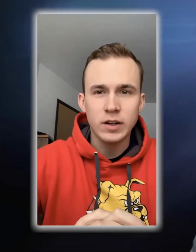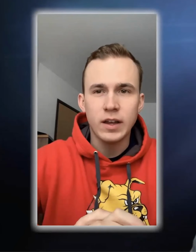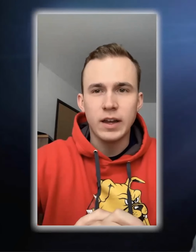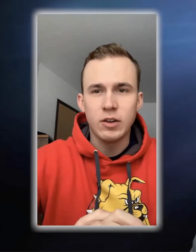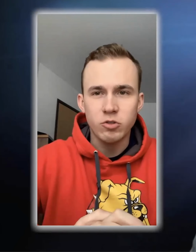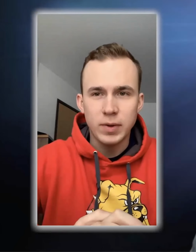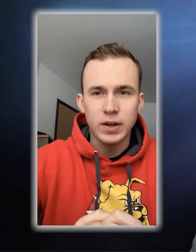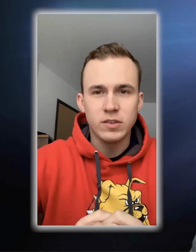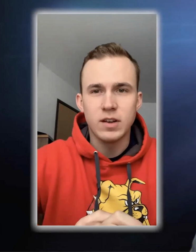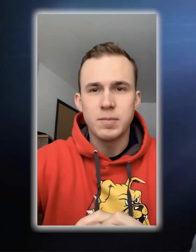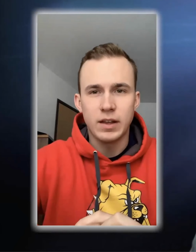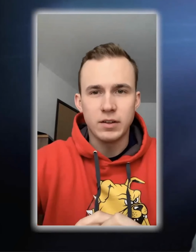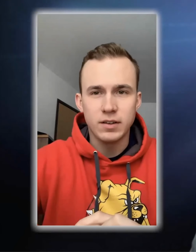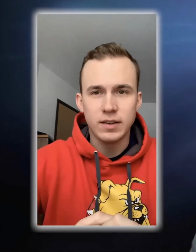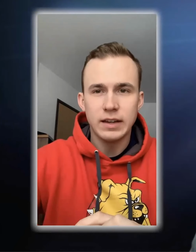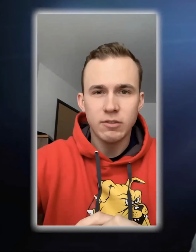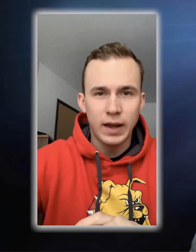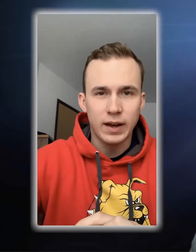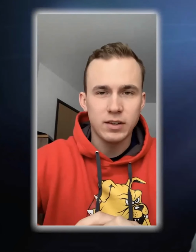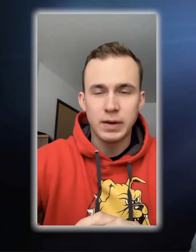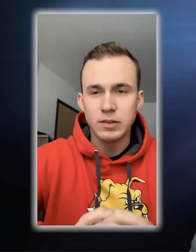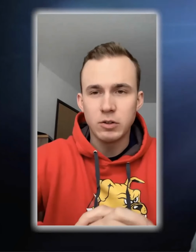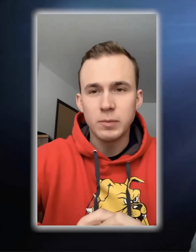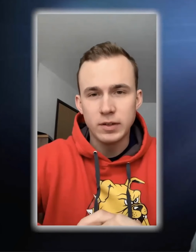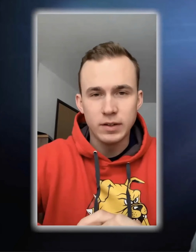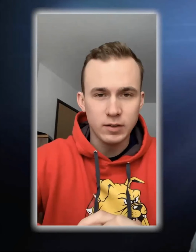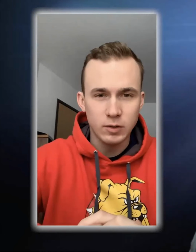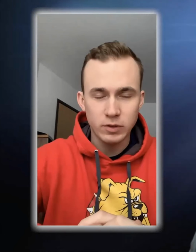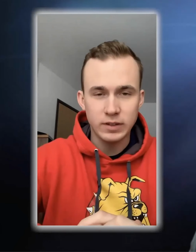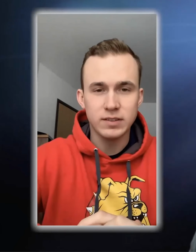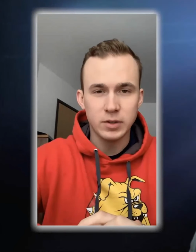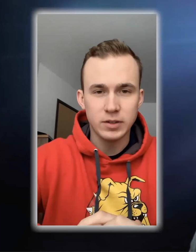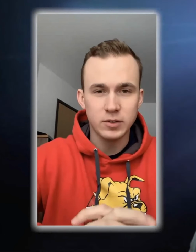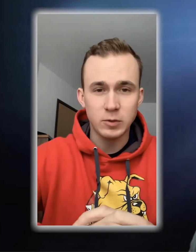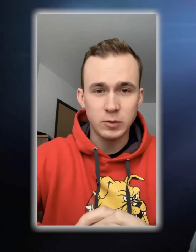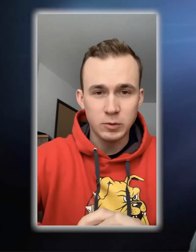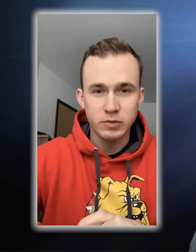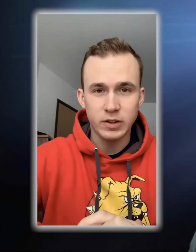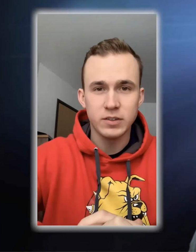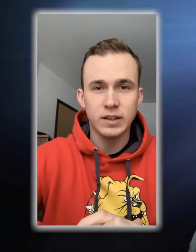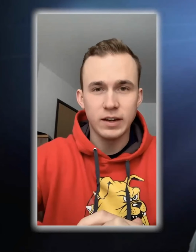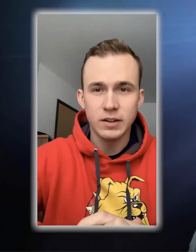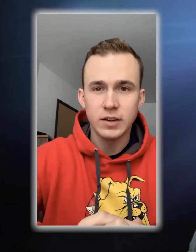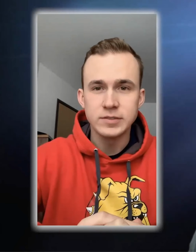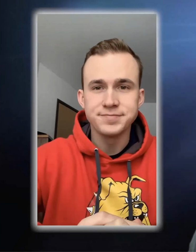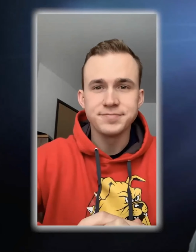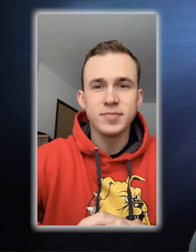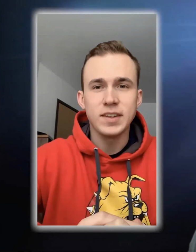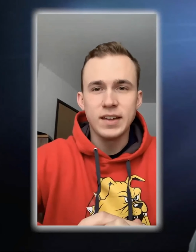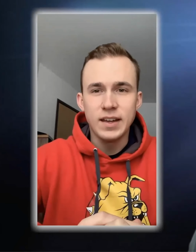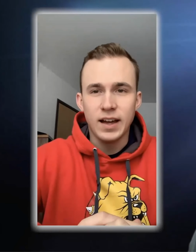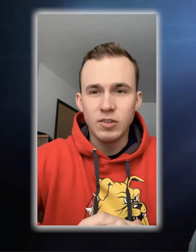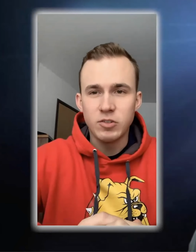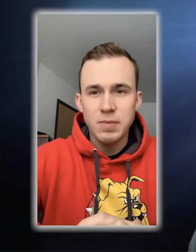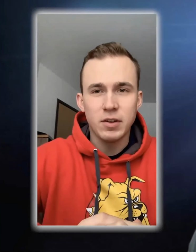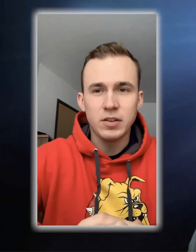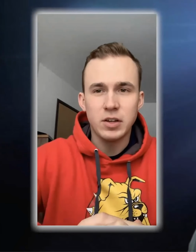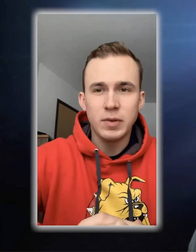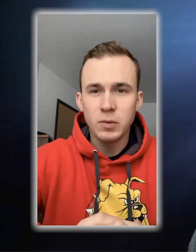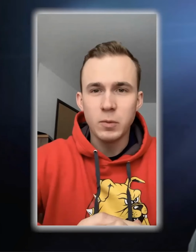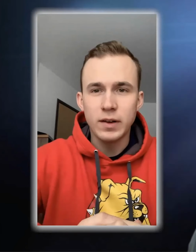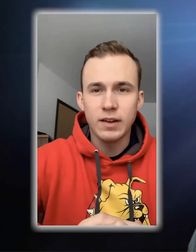for and treat patients in a manner that gives back to my local community, hopefully similar to the Ferris State area. I have a dream